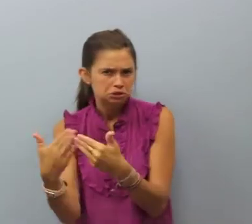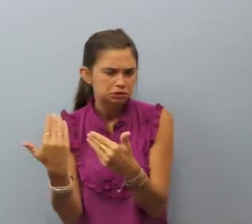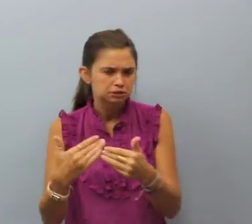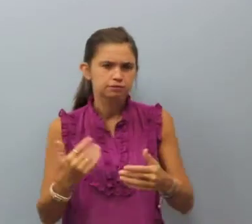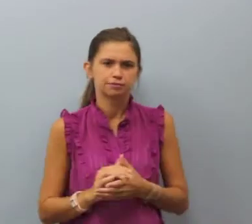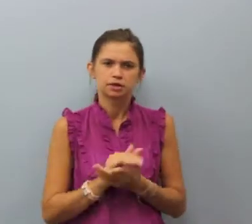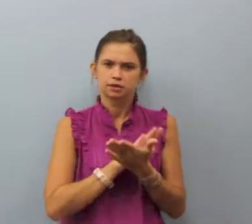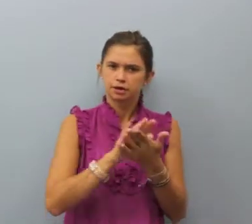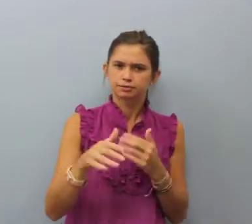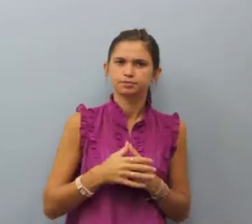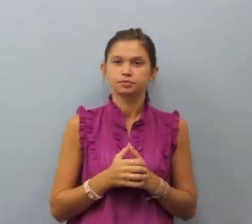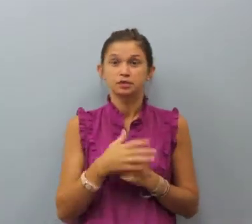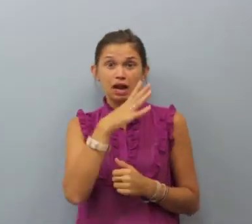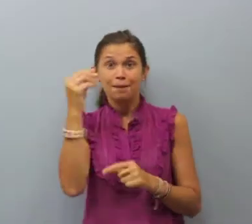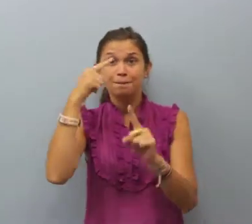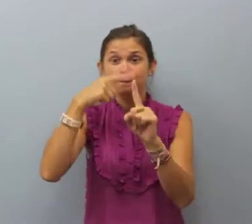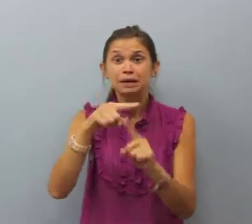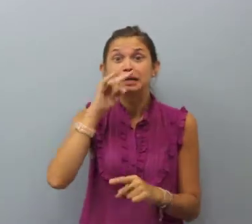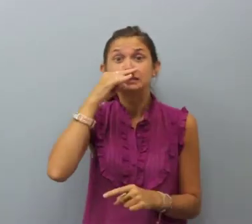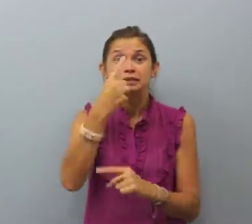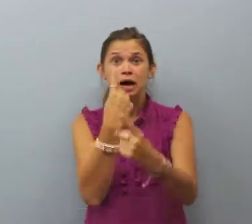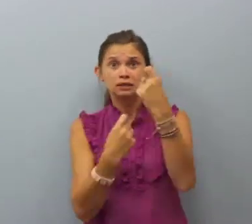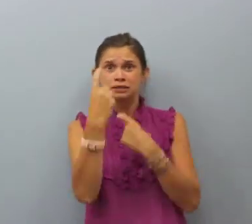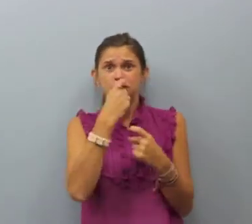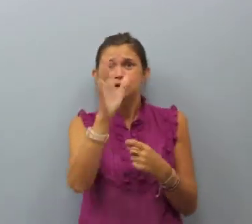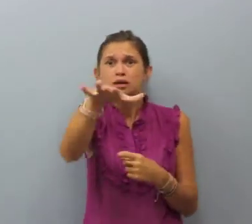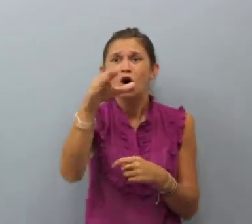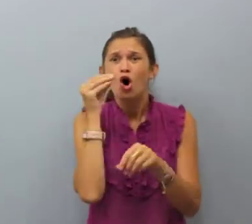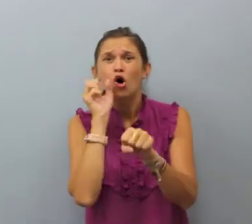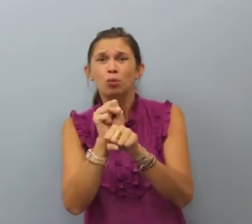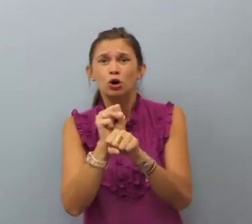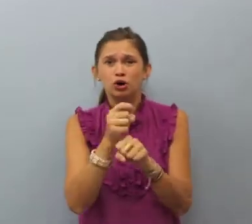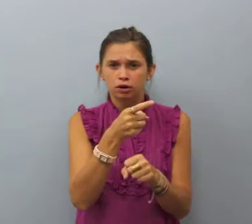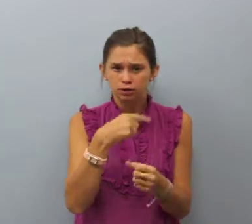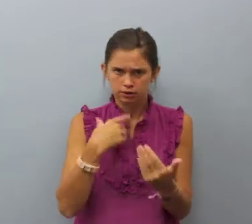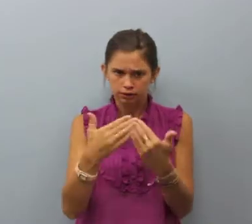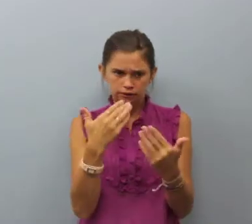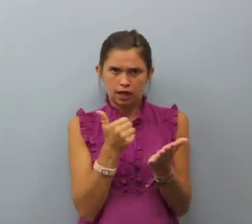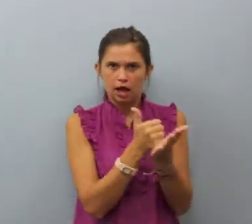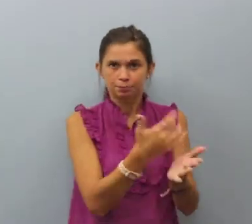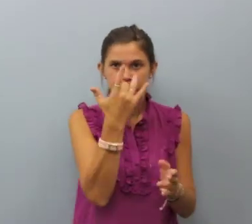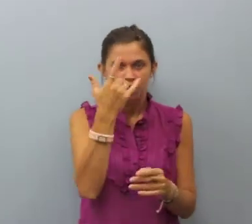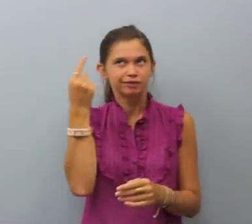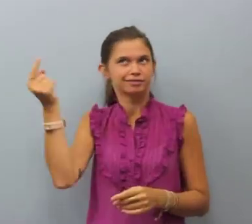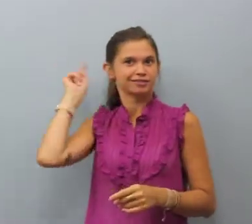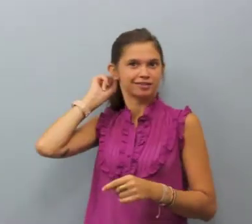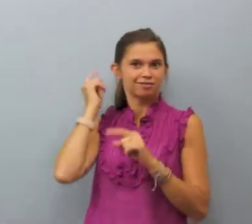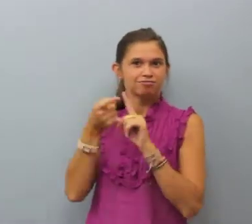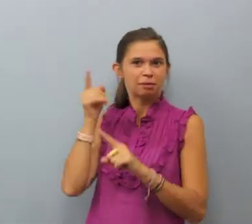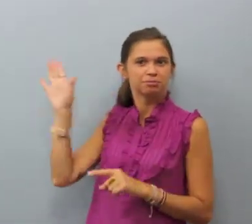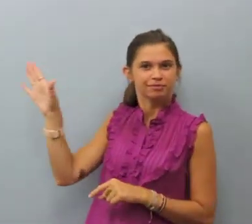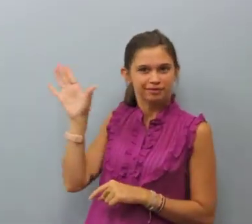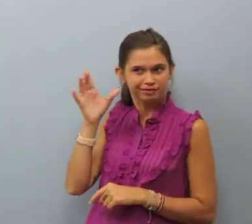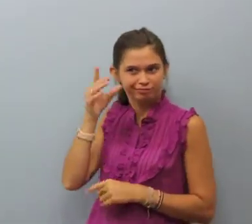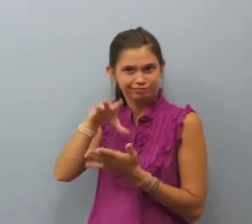writing has improved drastically, as well as the fact that she was